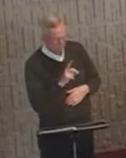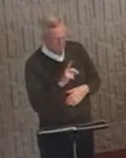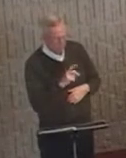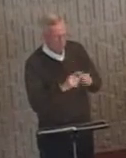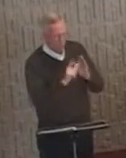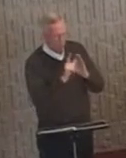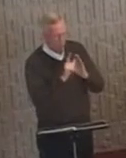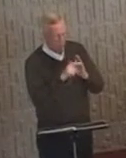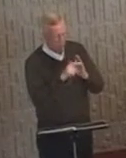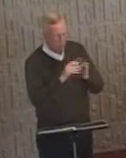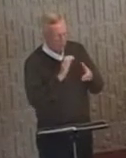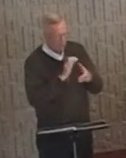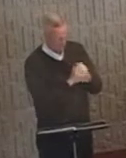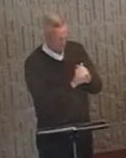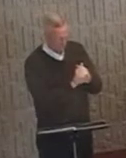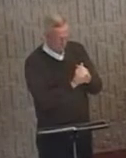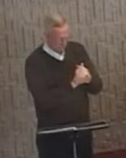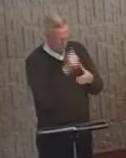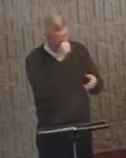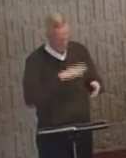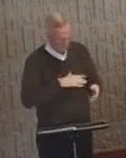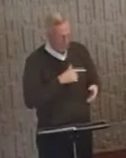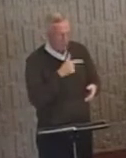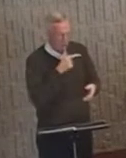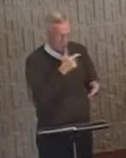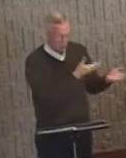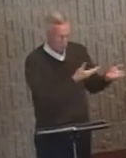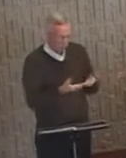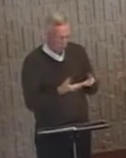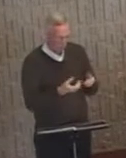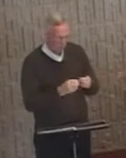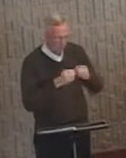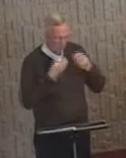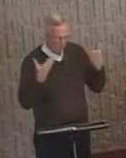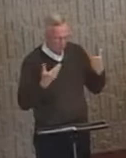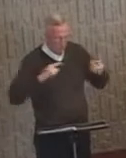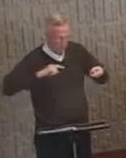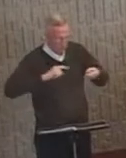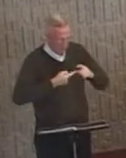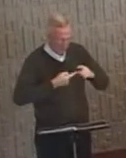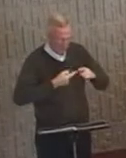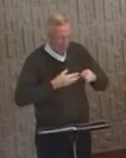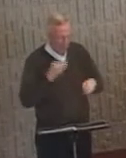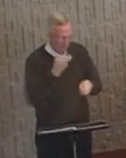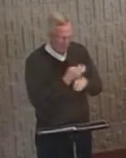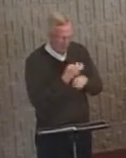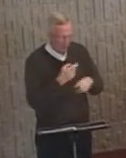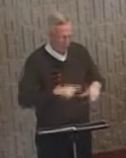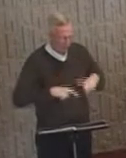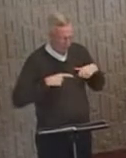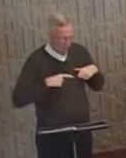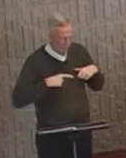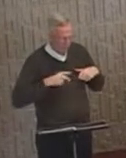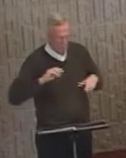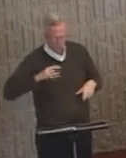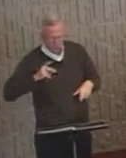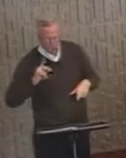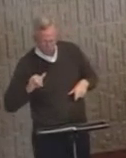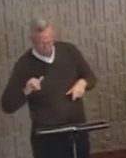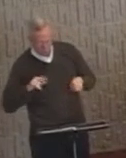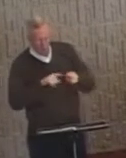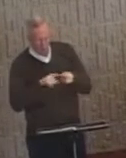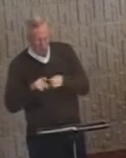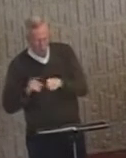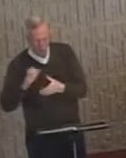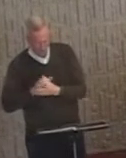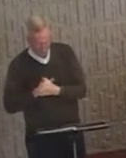man who brought her much pain and much hardship. The judge also enters into a